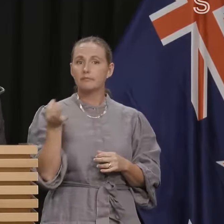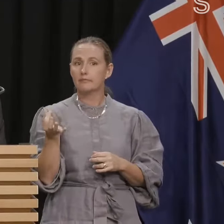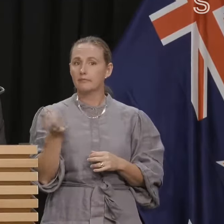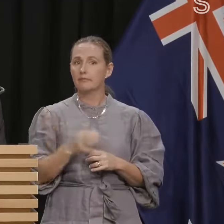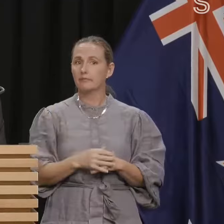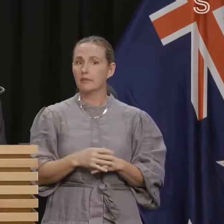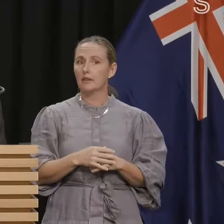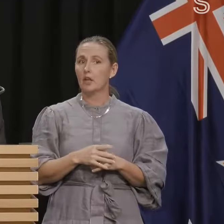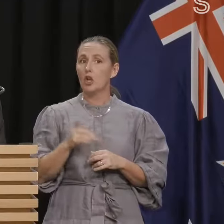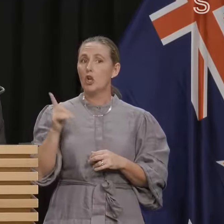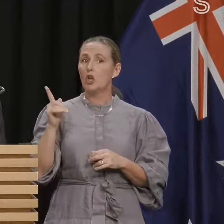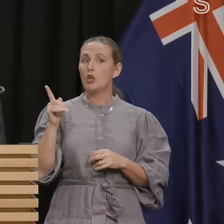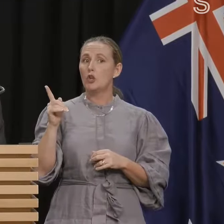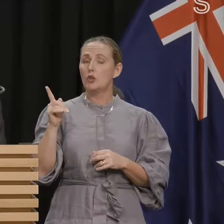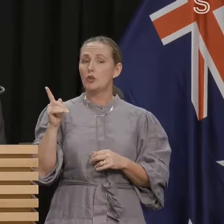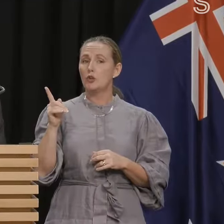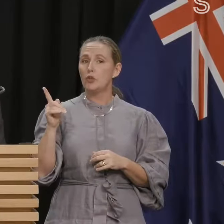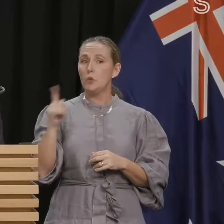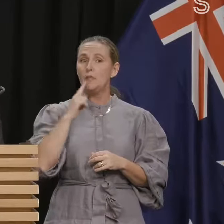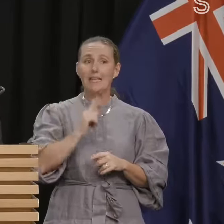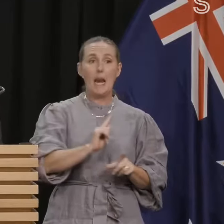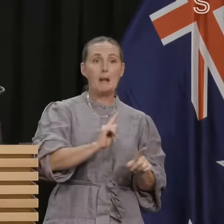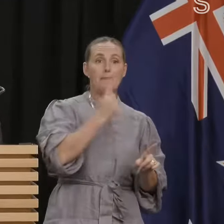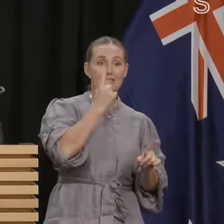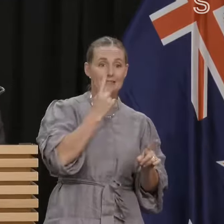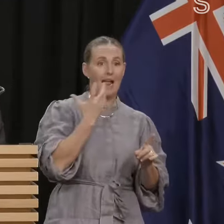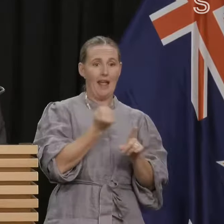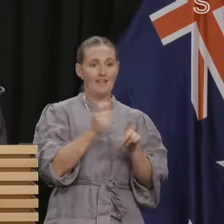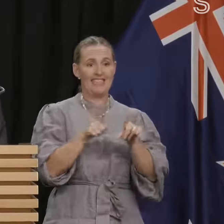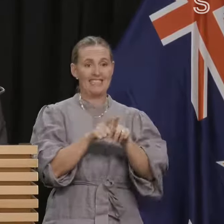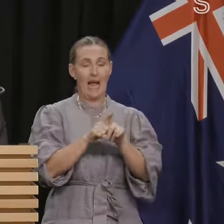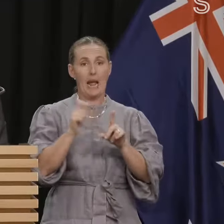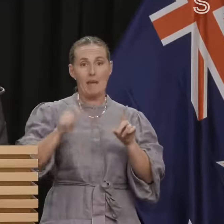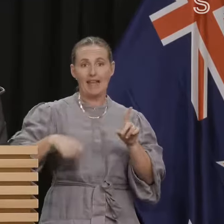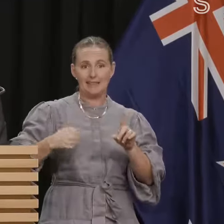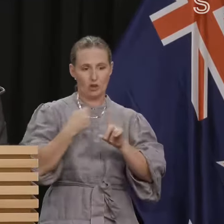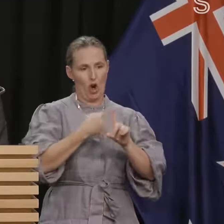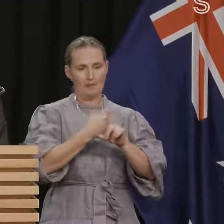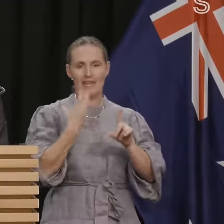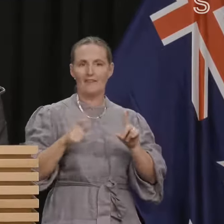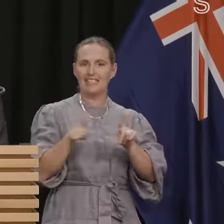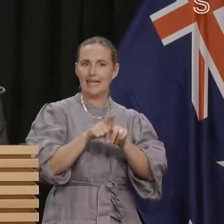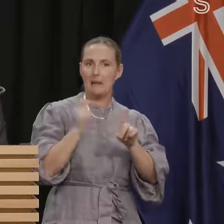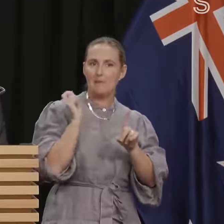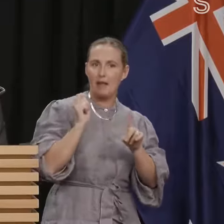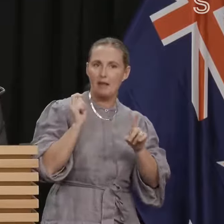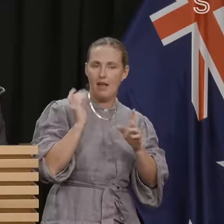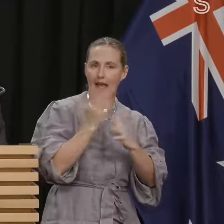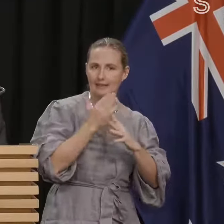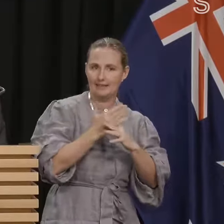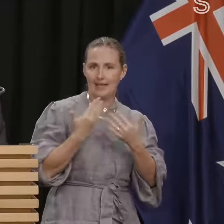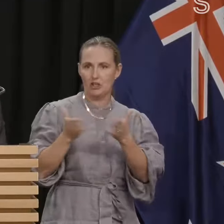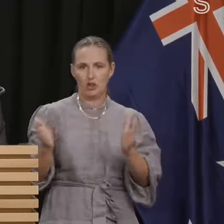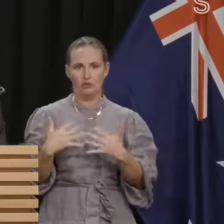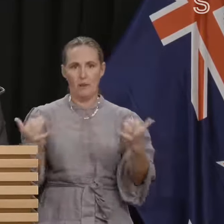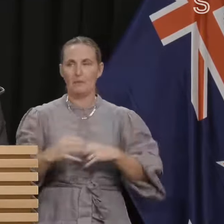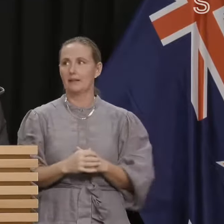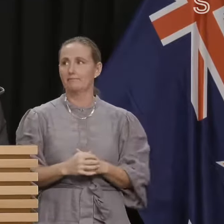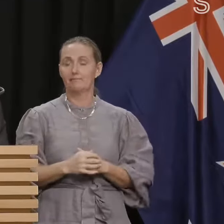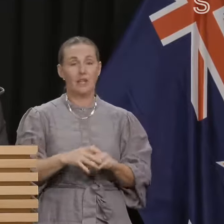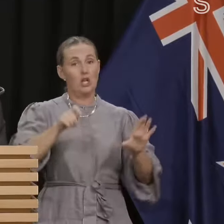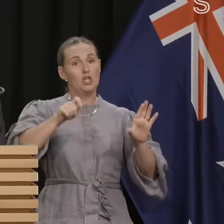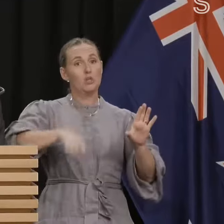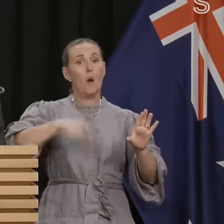ministers as the general public. What's changed your mind? Ultimately, swipe card access doesn't actually give lobbyists any guaranteed